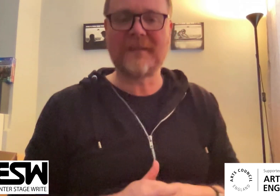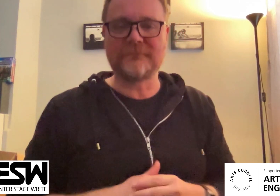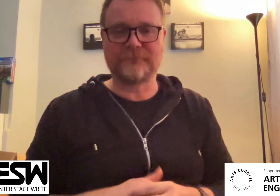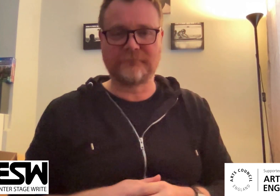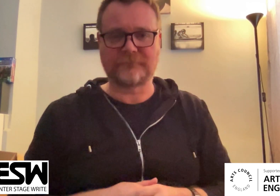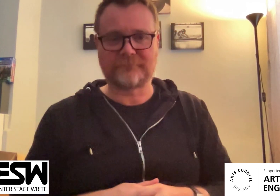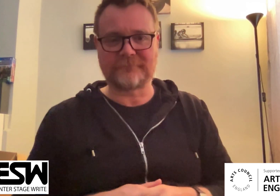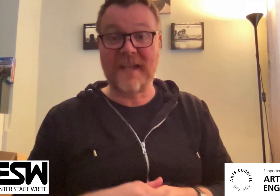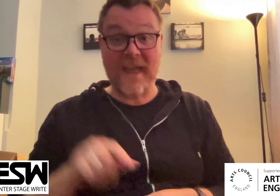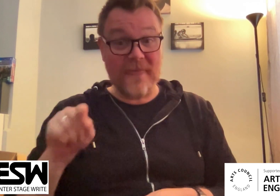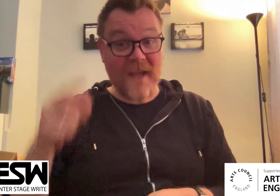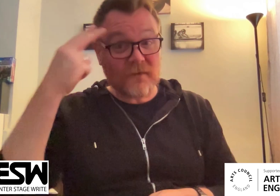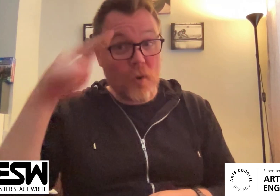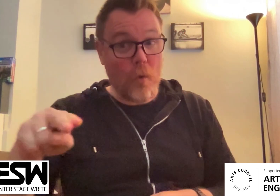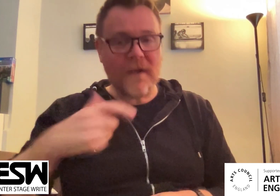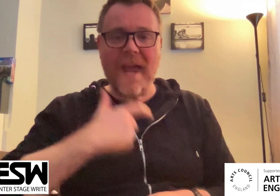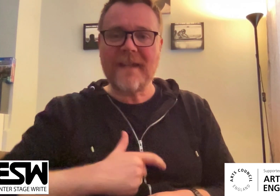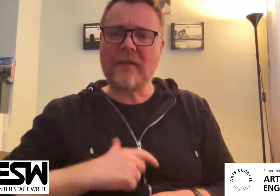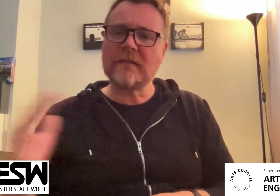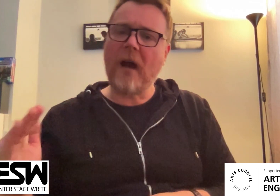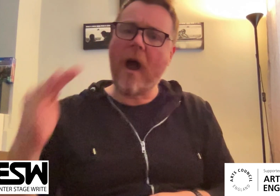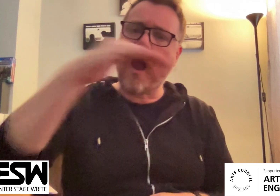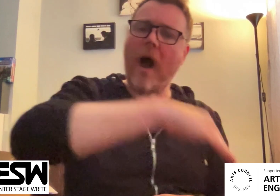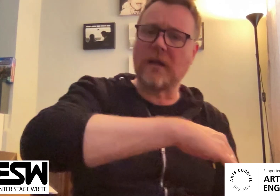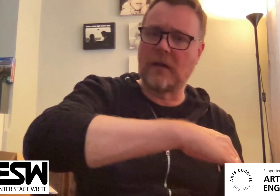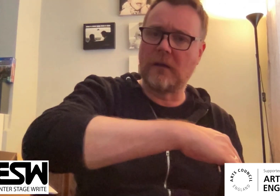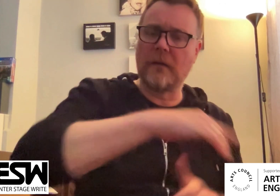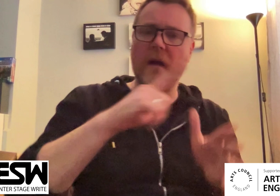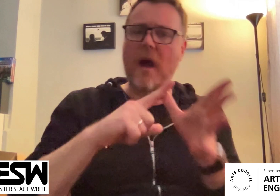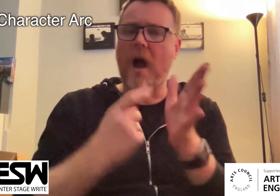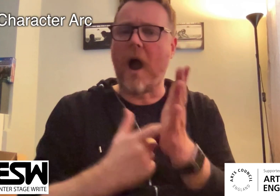end. And that's called the character arc.